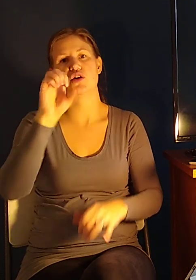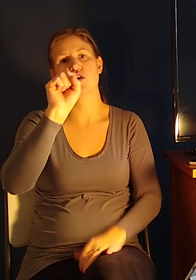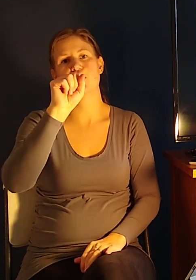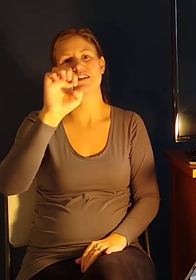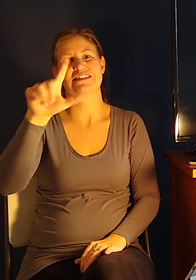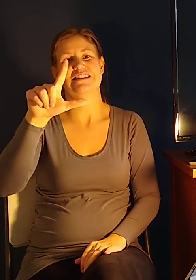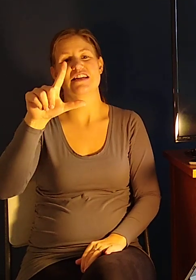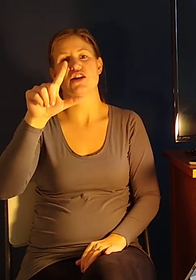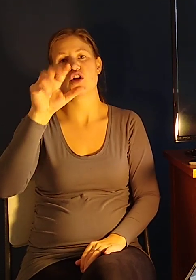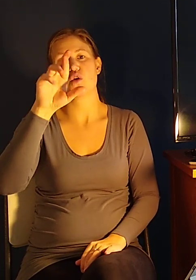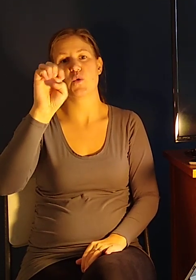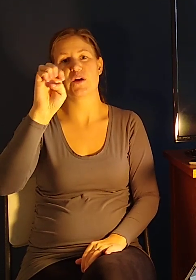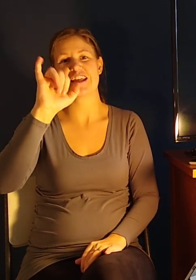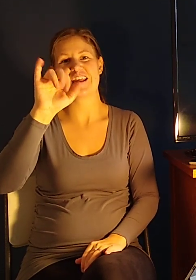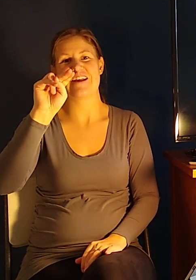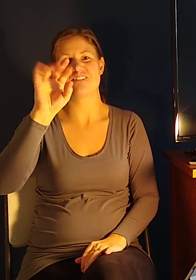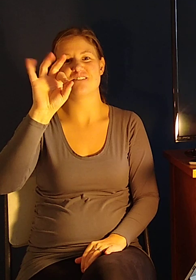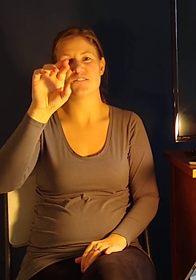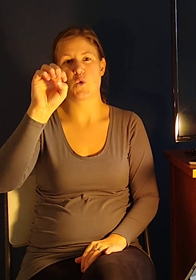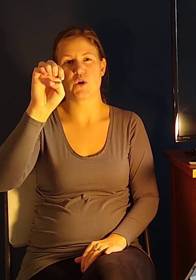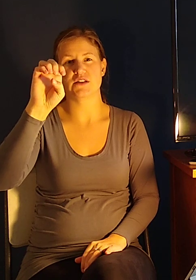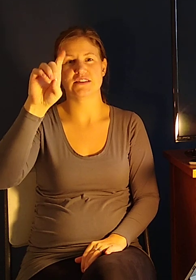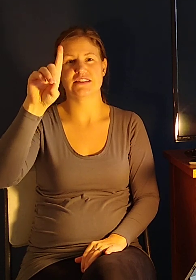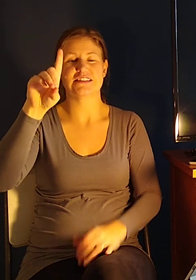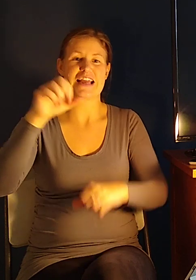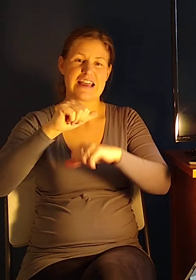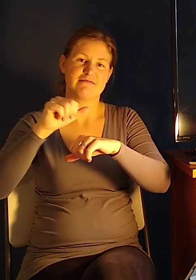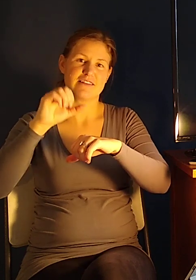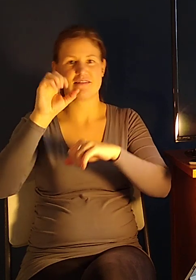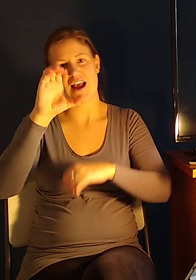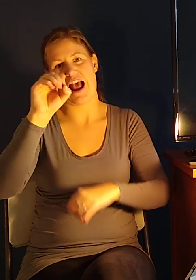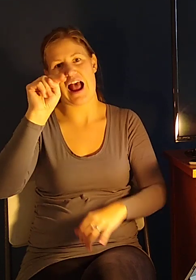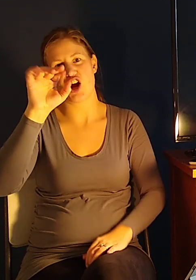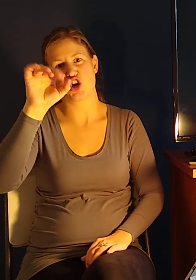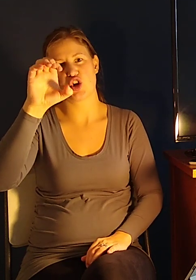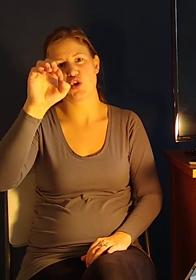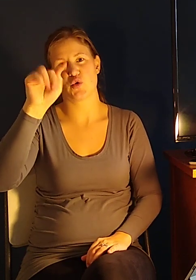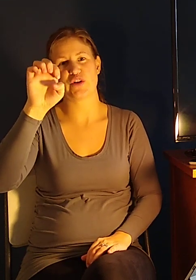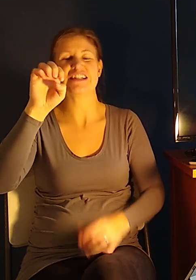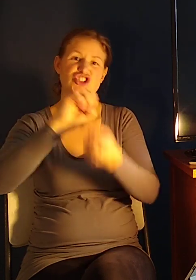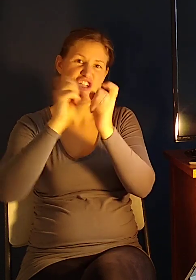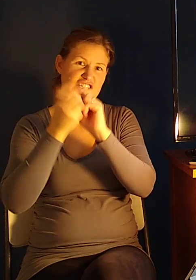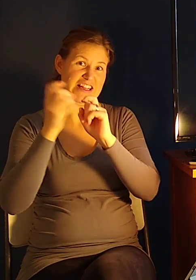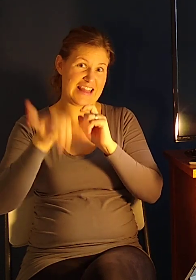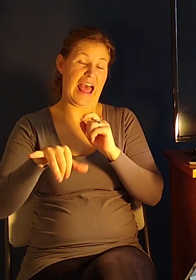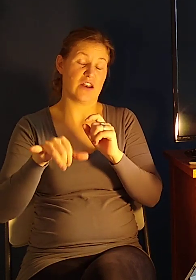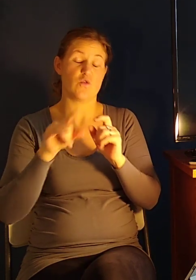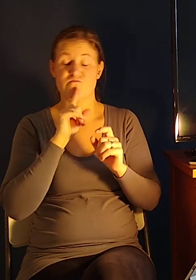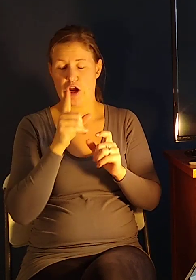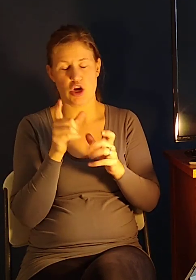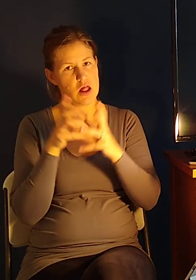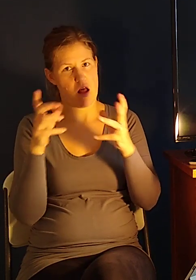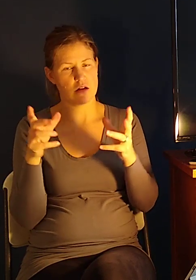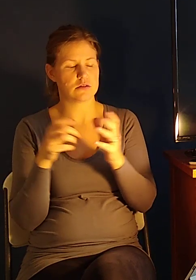concrete changes this architectural concern radically. The other thing that we must consider prior